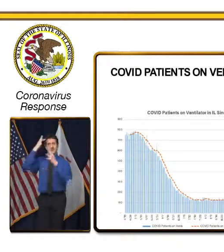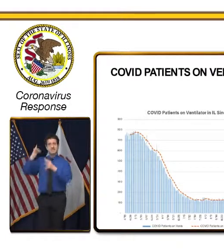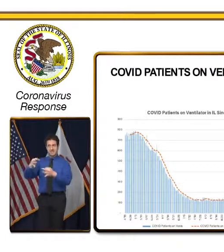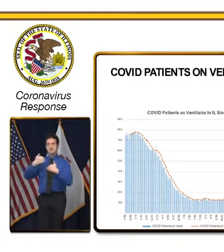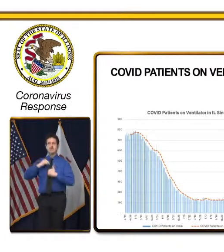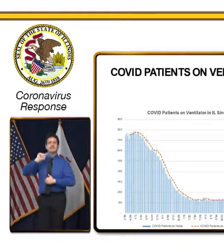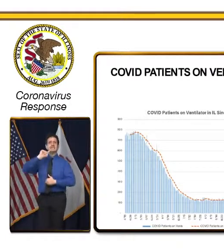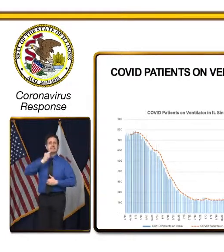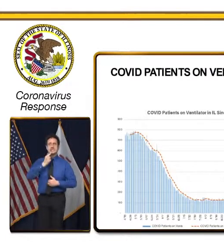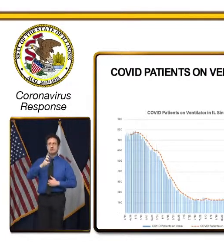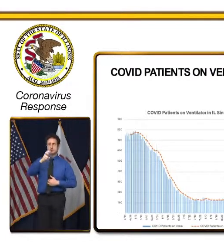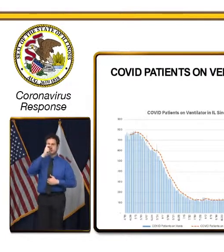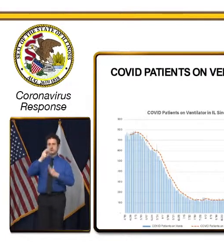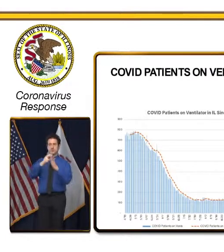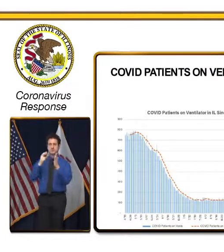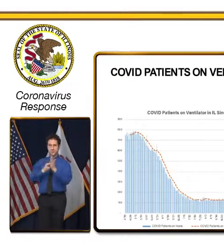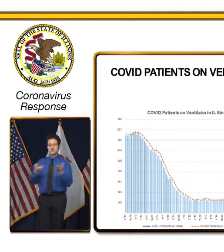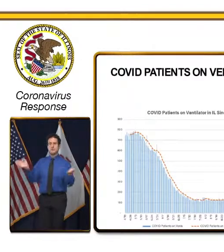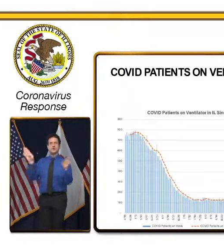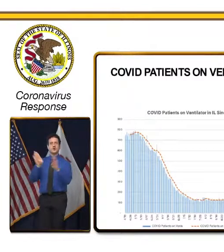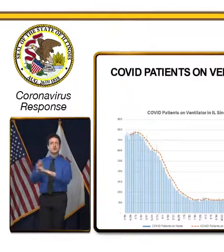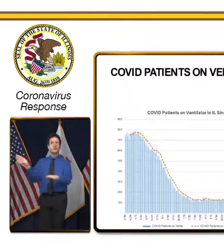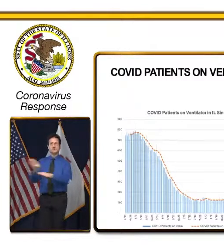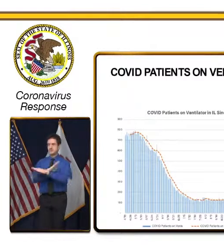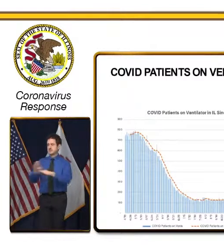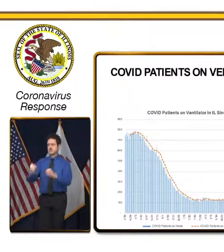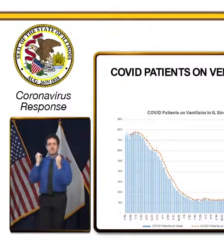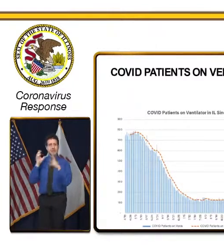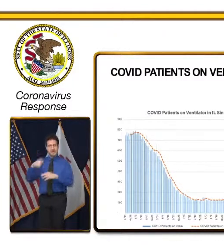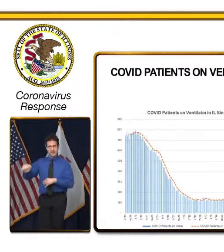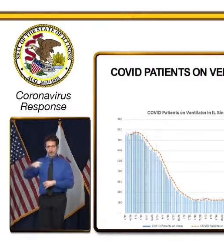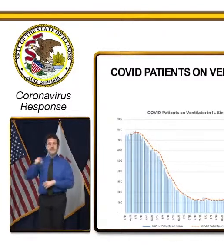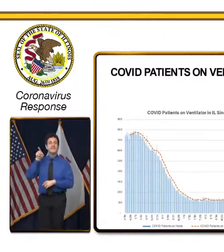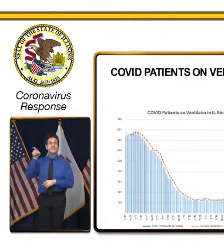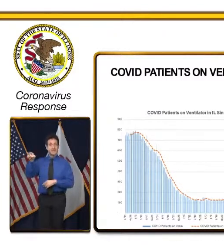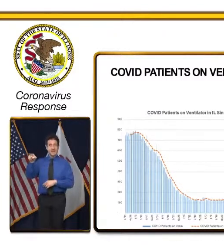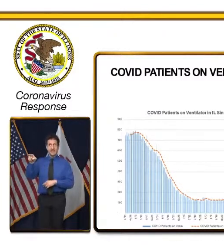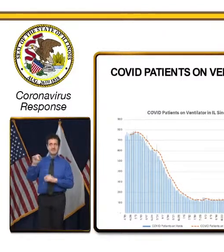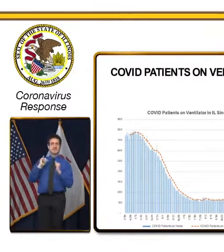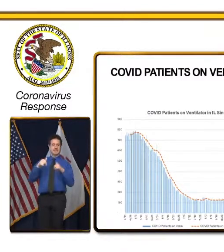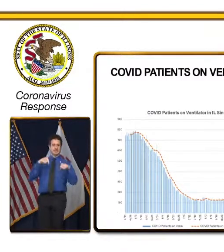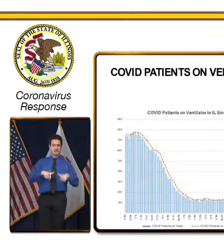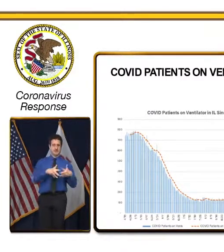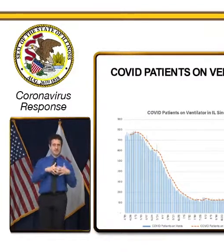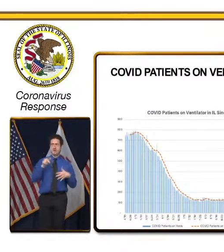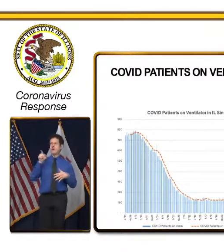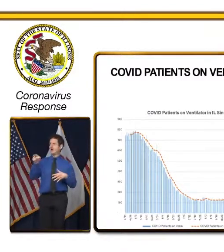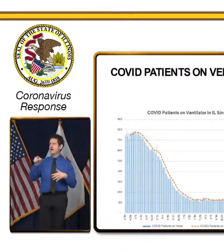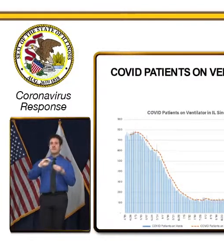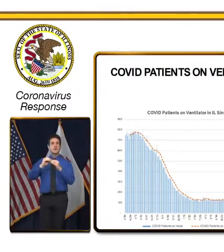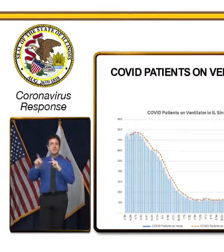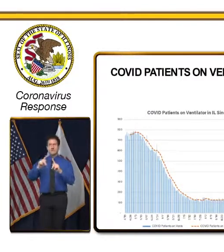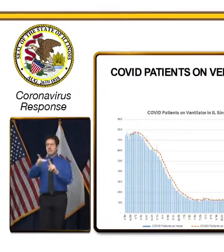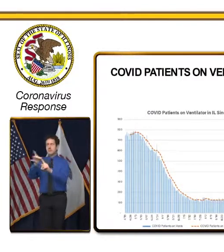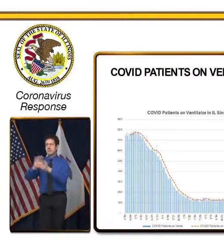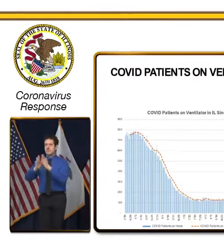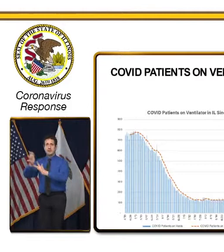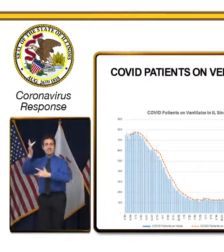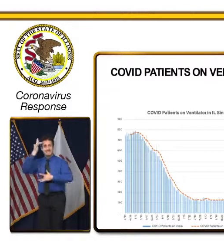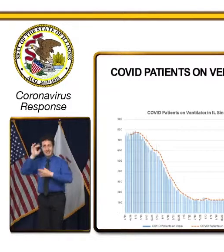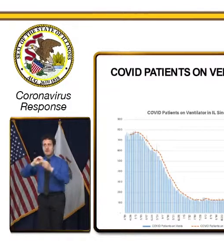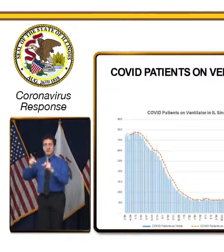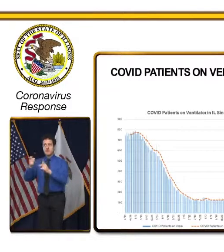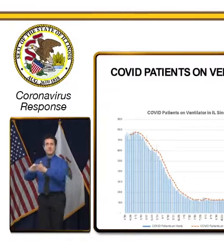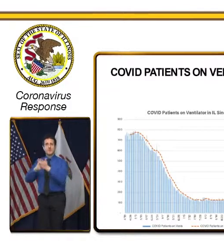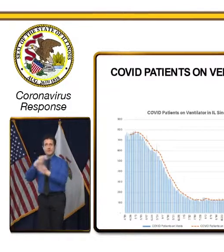significant restrictions on all non-essential activities, as they too face case numbers and hospitalizations rising